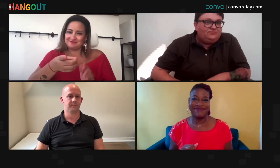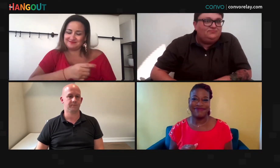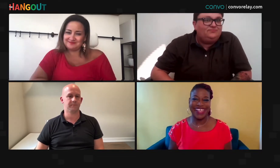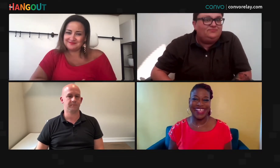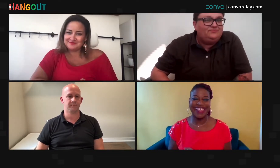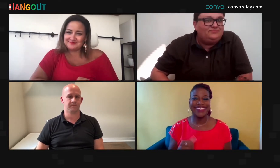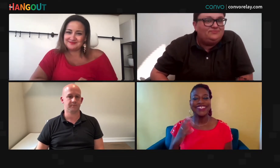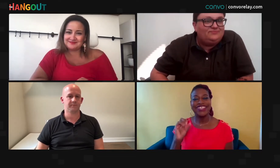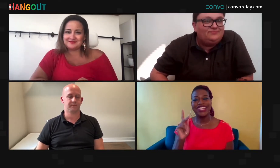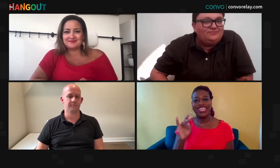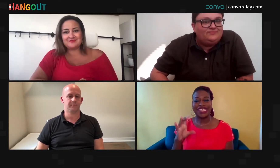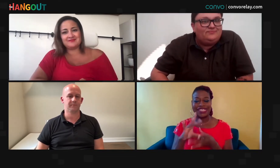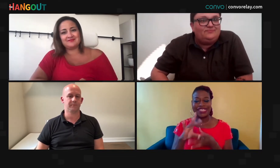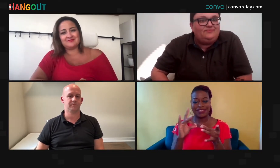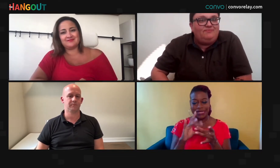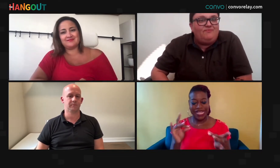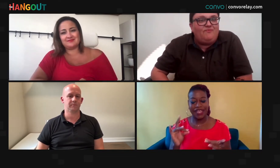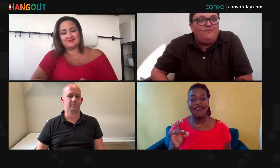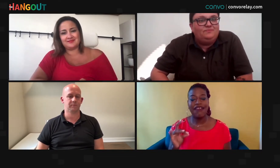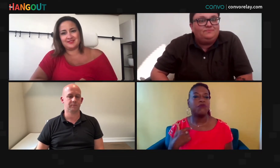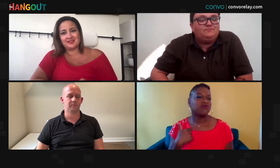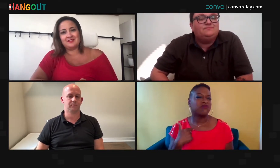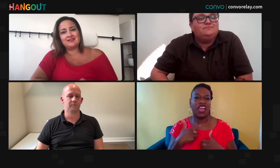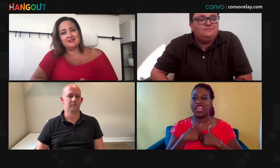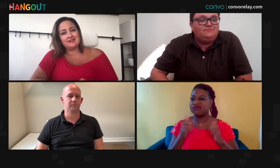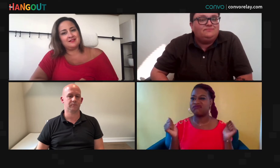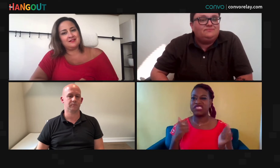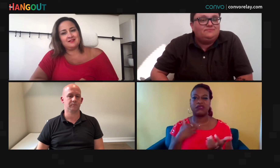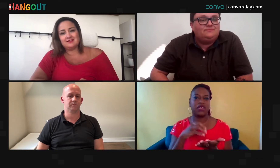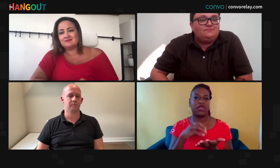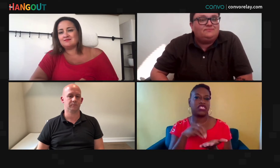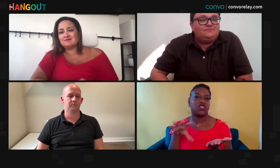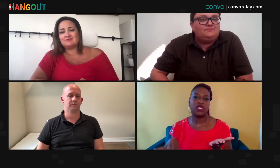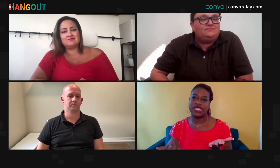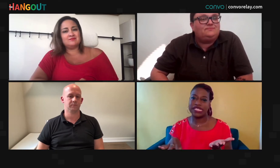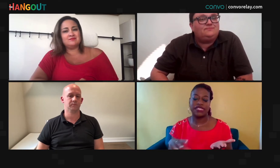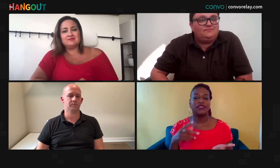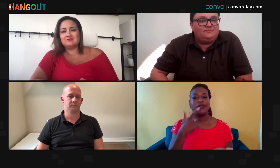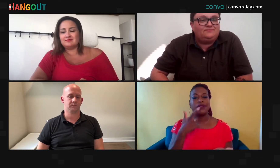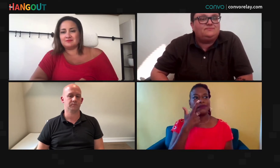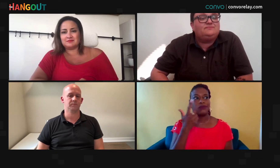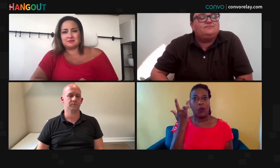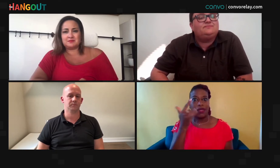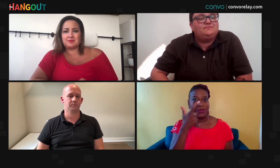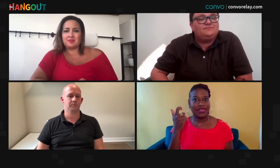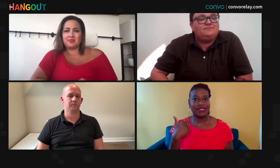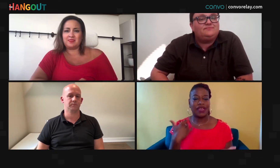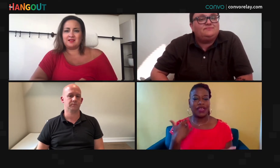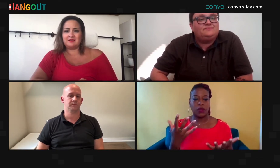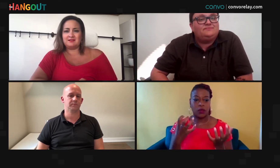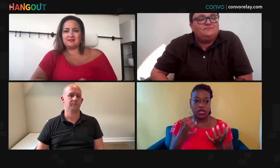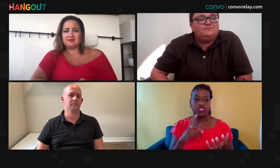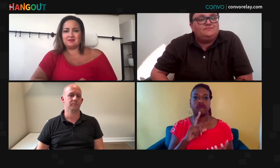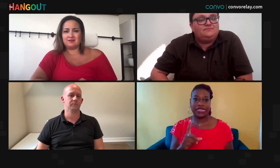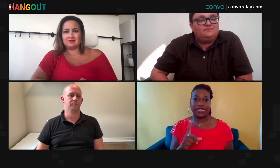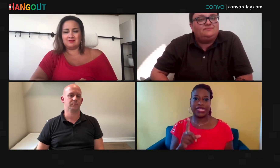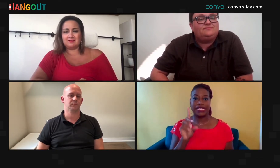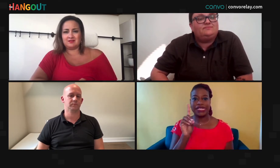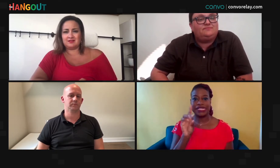This is Melissa, definitely. Cookie. This is Cookie. I do disclose all that information to my students, and I do that because I